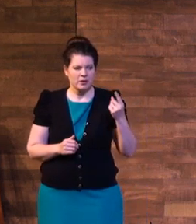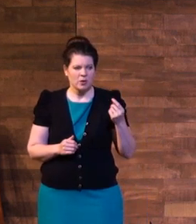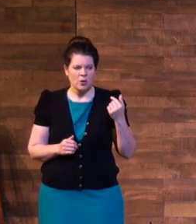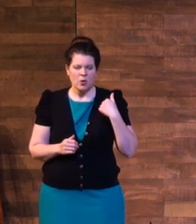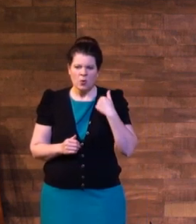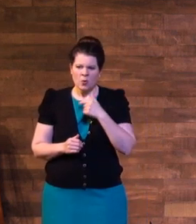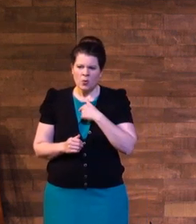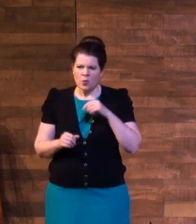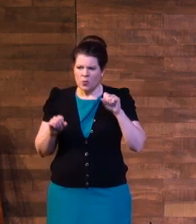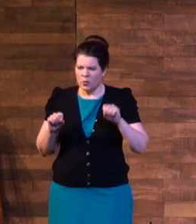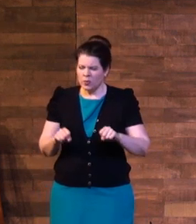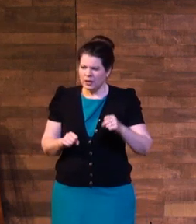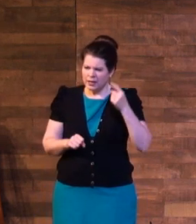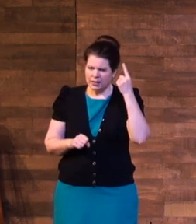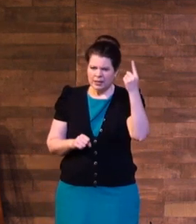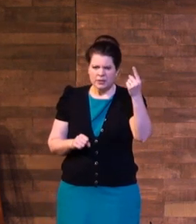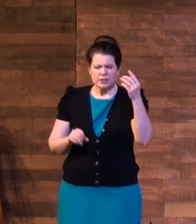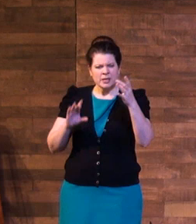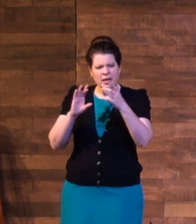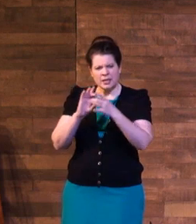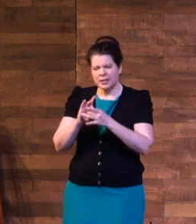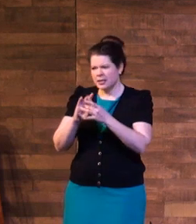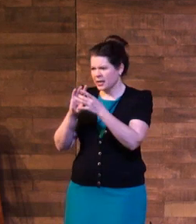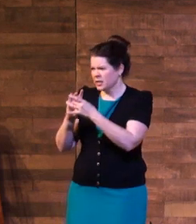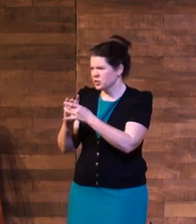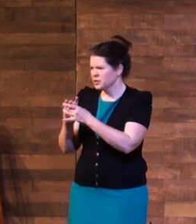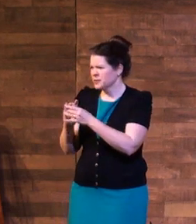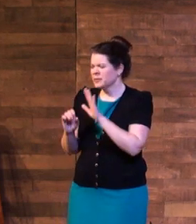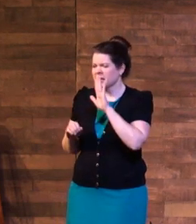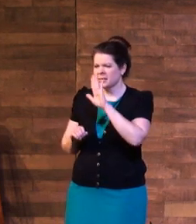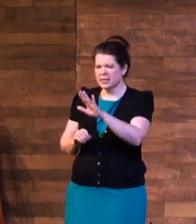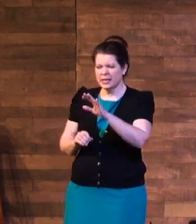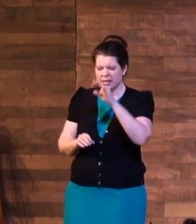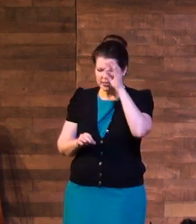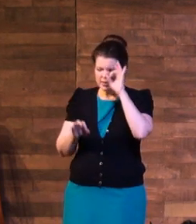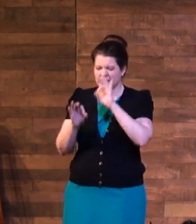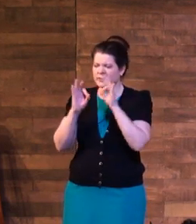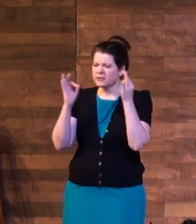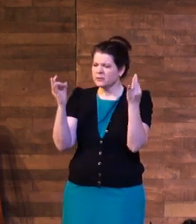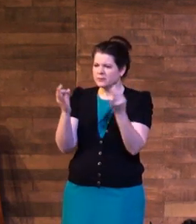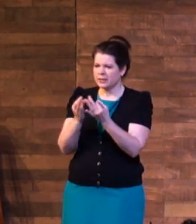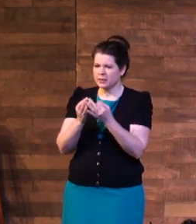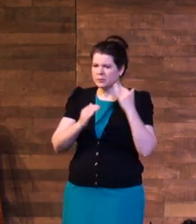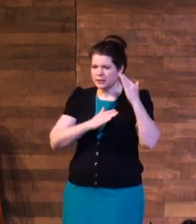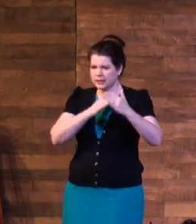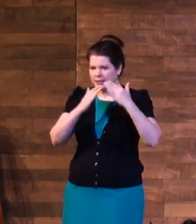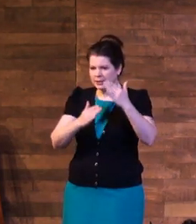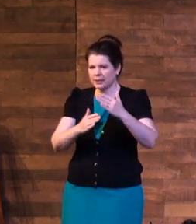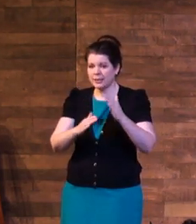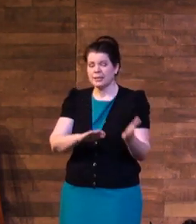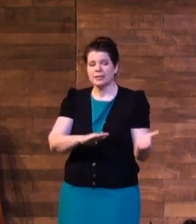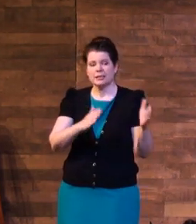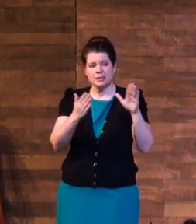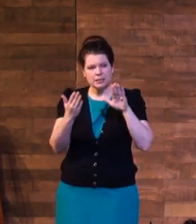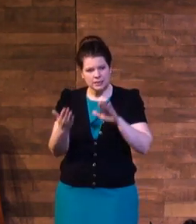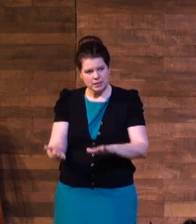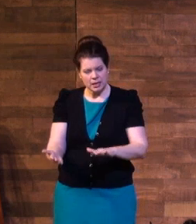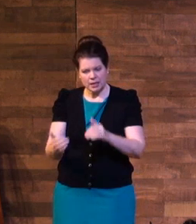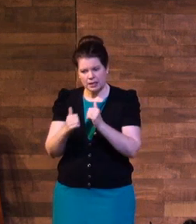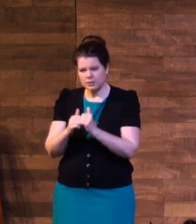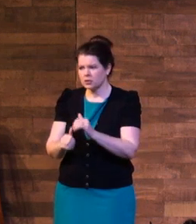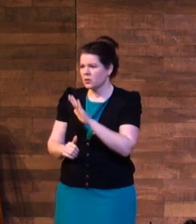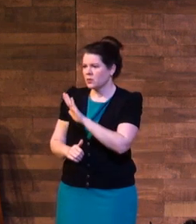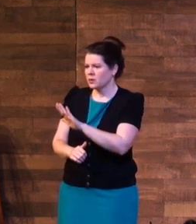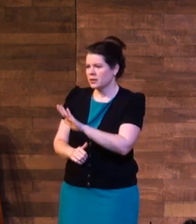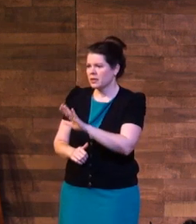Because Jephthah's family line dies with him and his daughter, we're told, right? But yet he has a legacy that